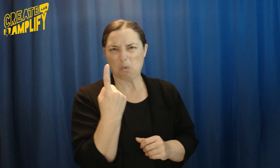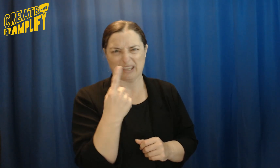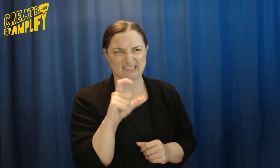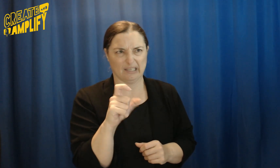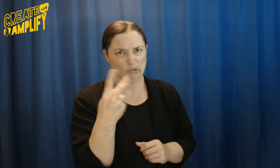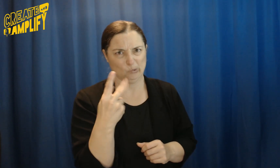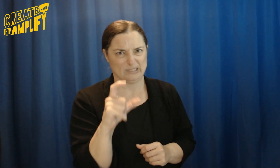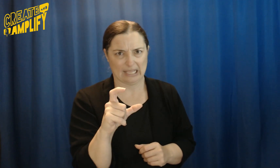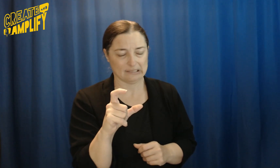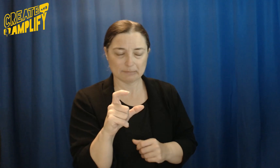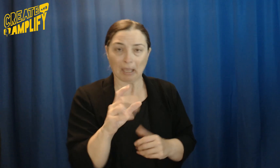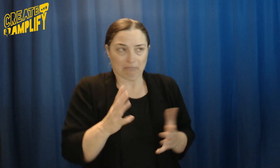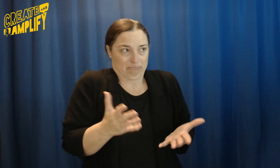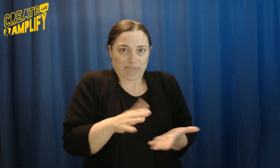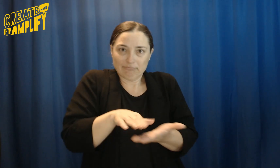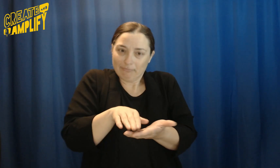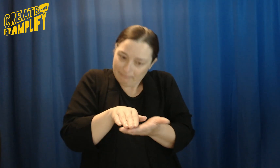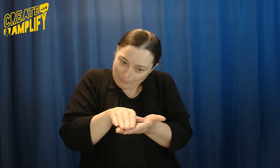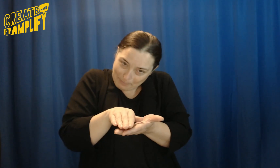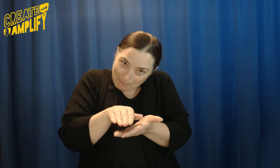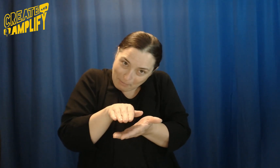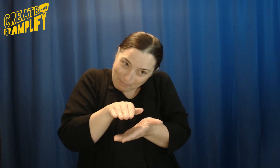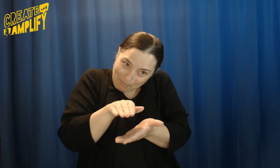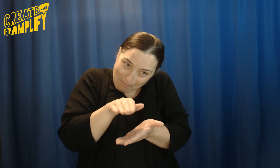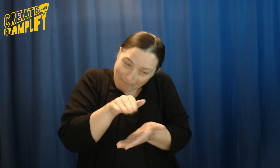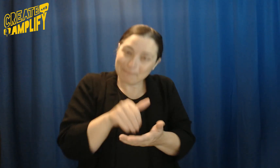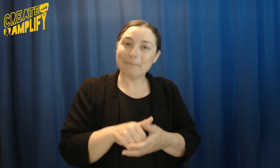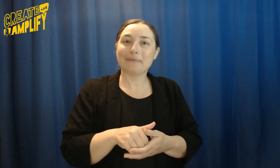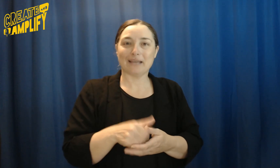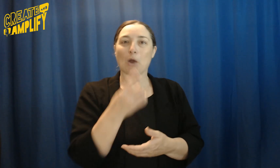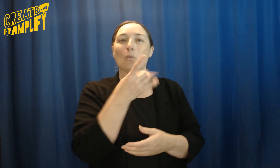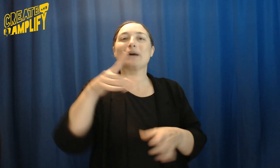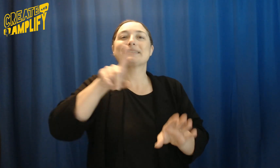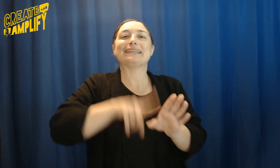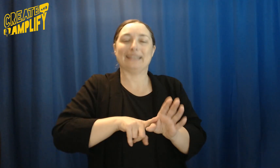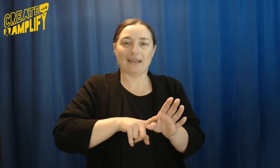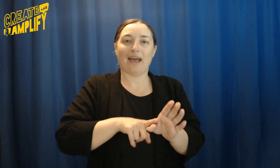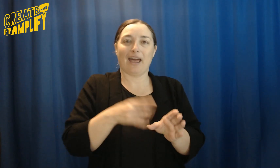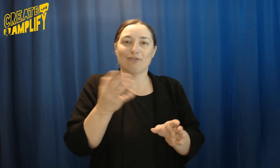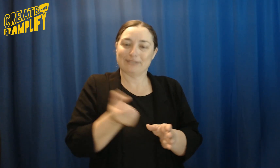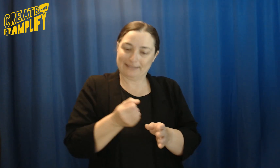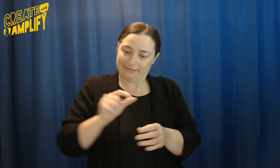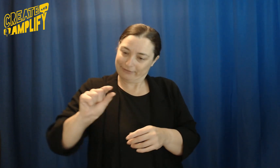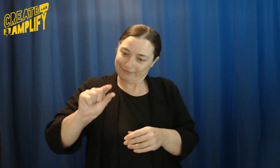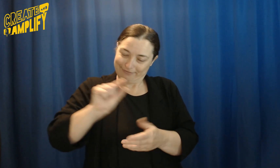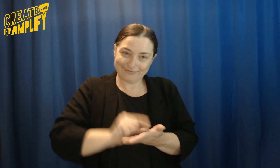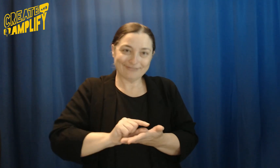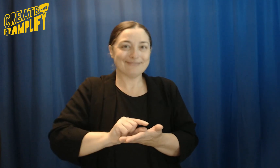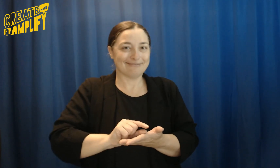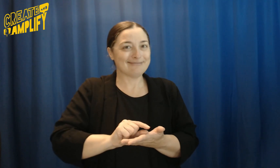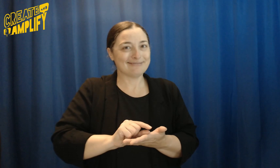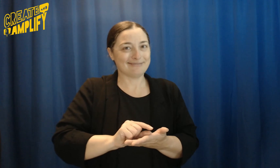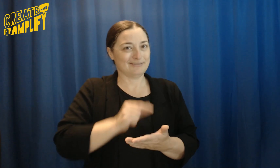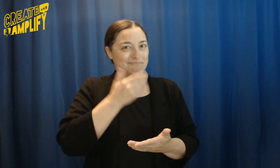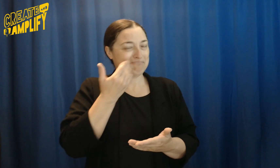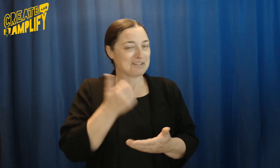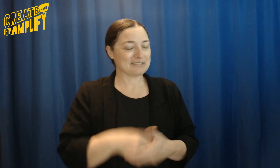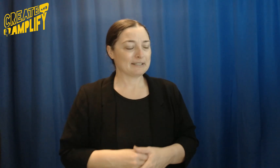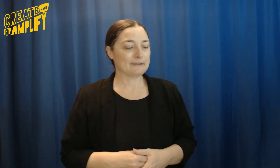all adds up. And once a year we get like a little deposit, which is always really helpful. Yeah, so